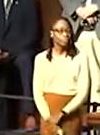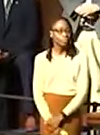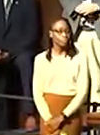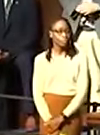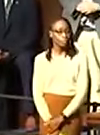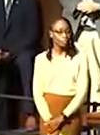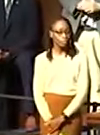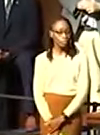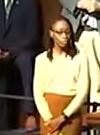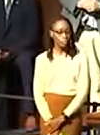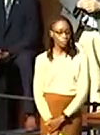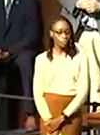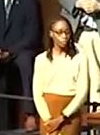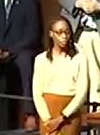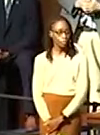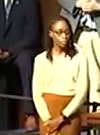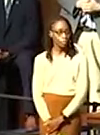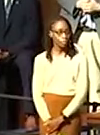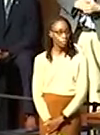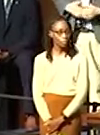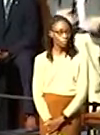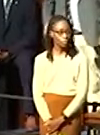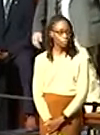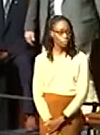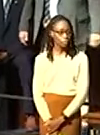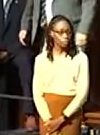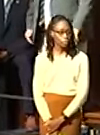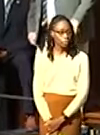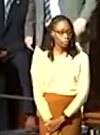And also, thanks to our workforce program, which is...